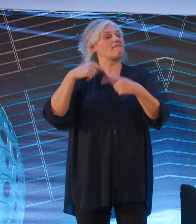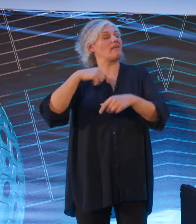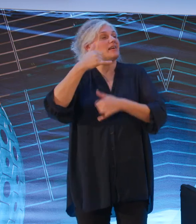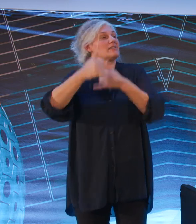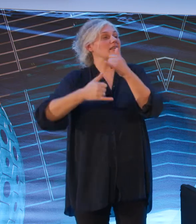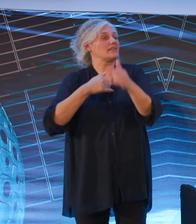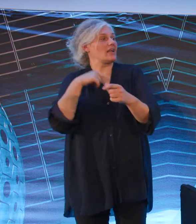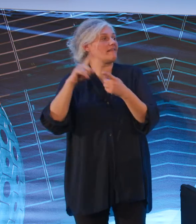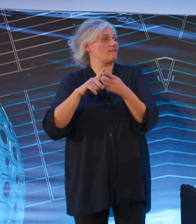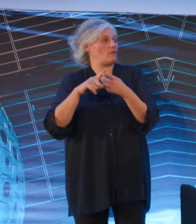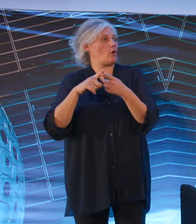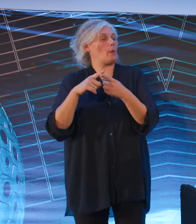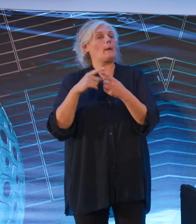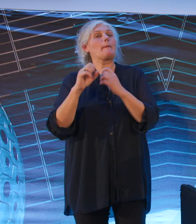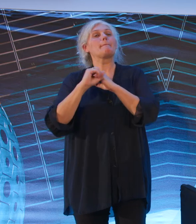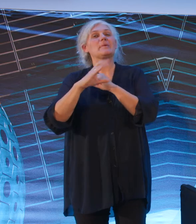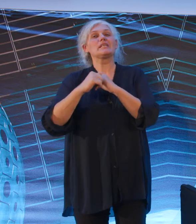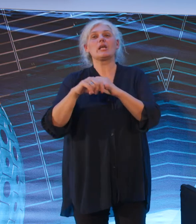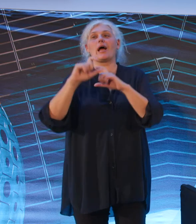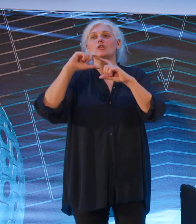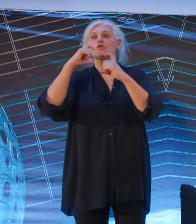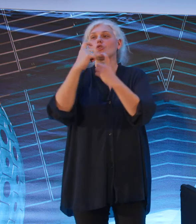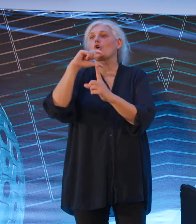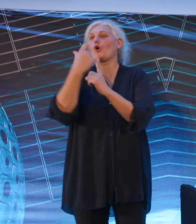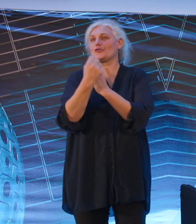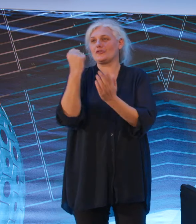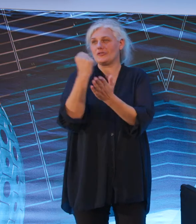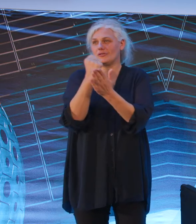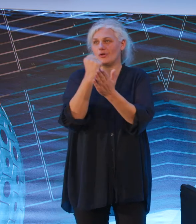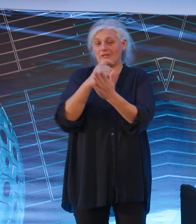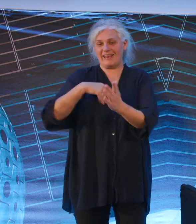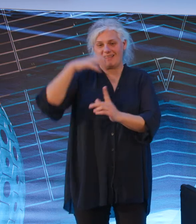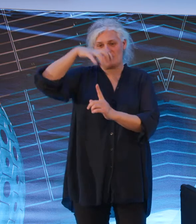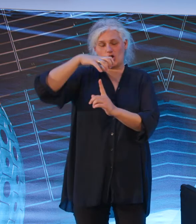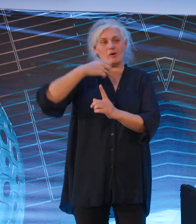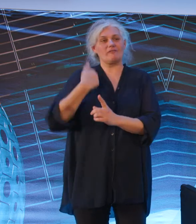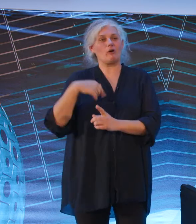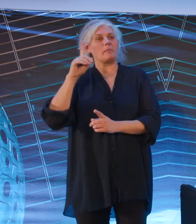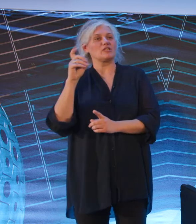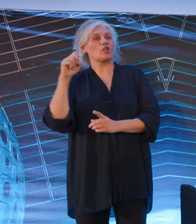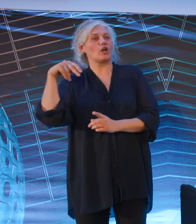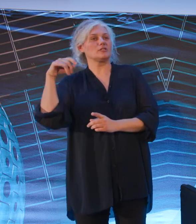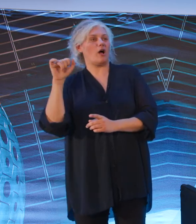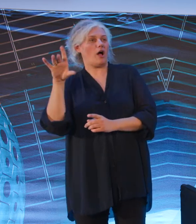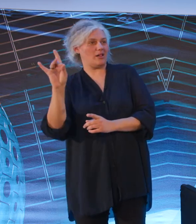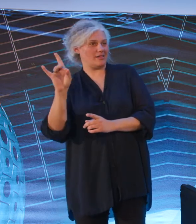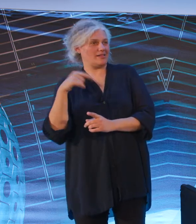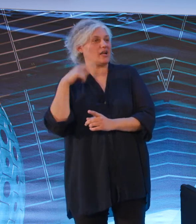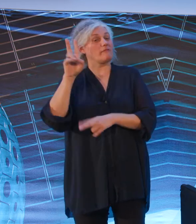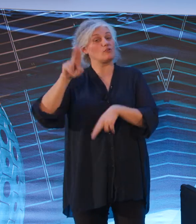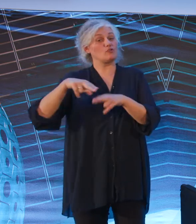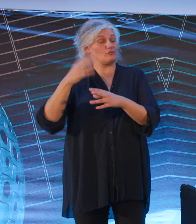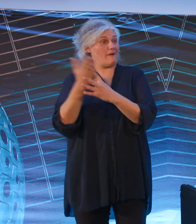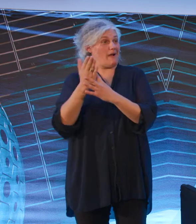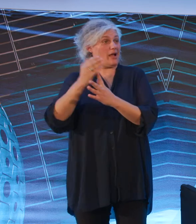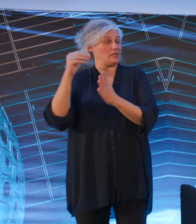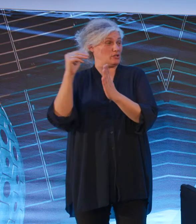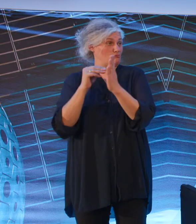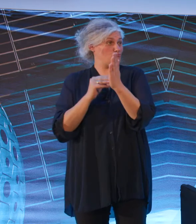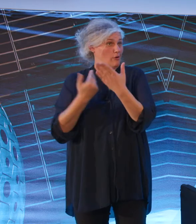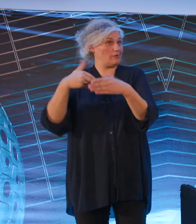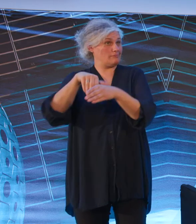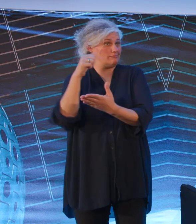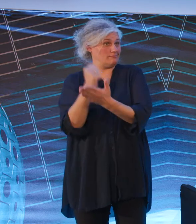Media and Cultural Studies, and she's living on campus. She is from Dundalk, County Louth. She's a Maynooth Access Programme student originally